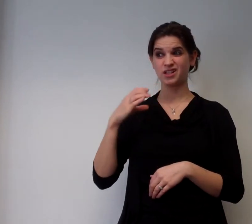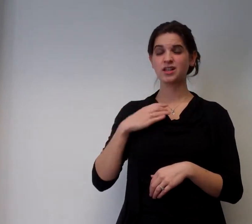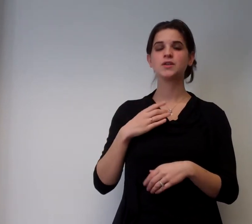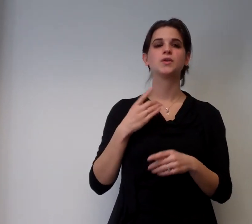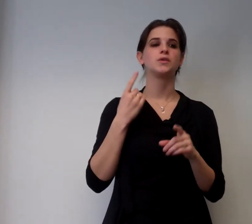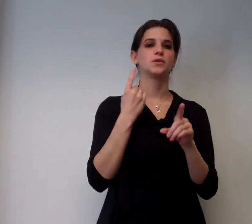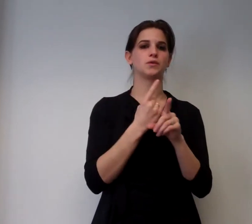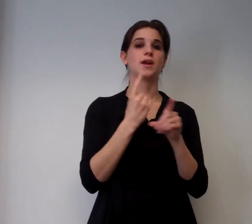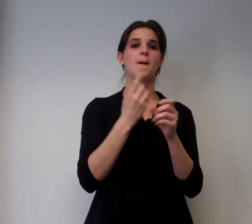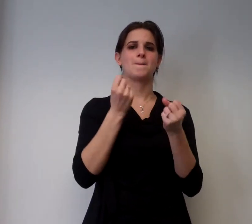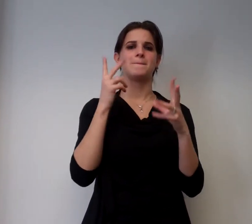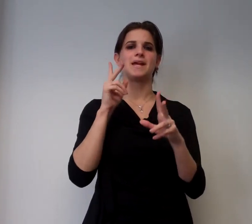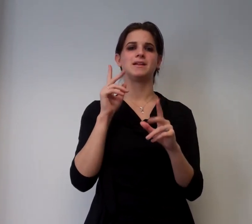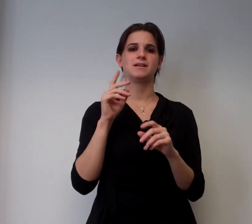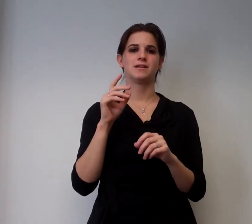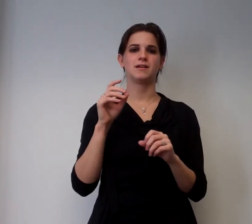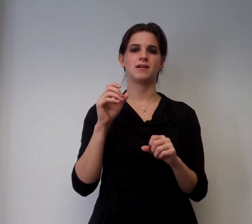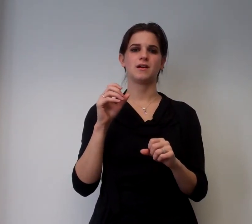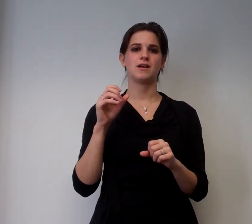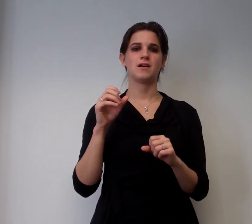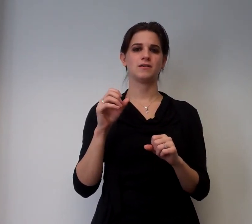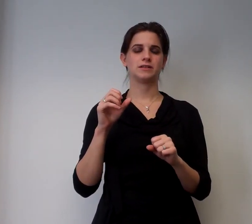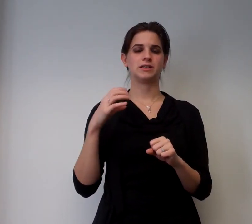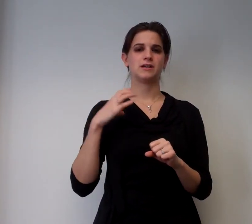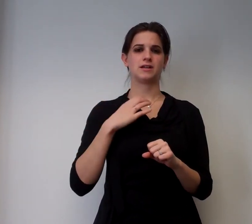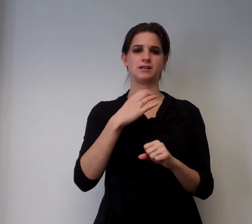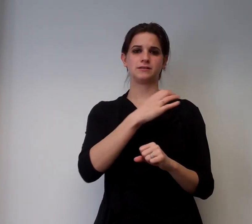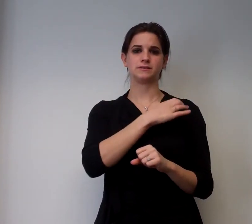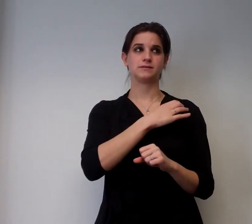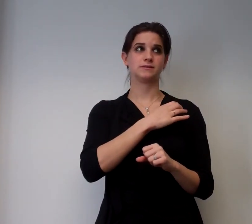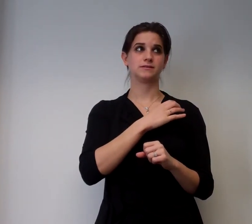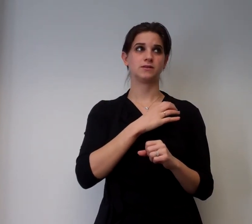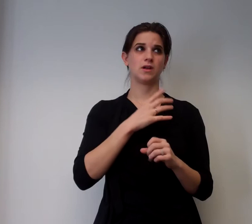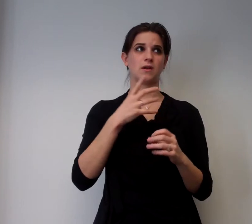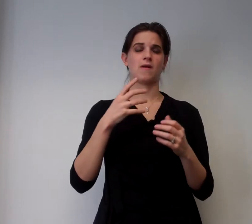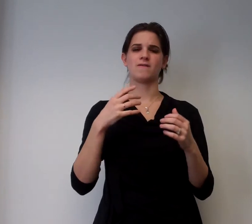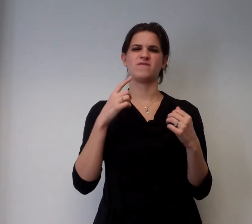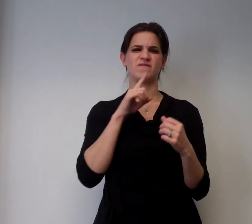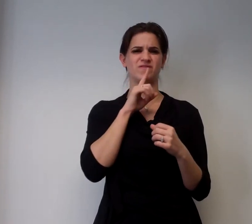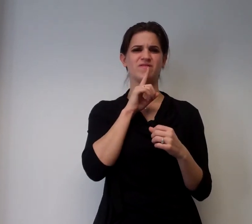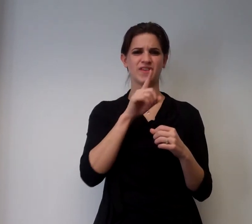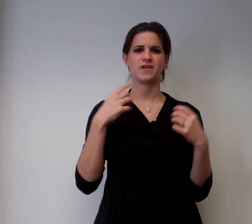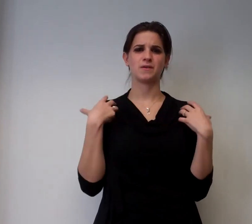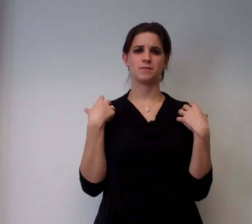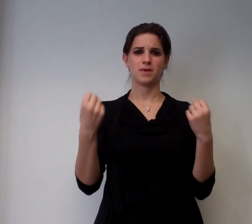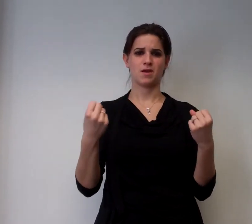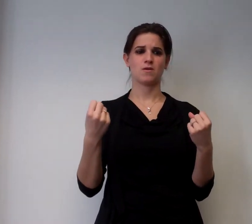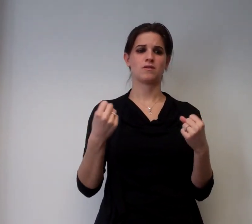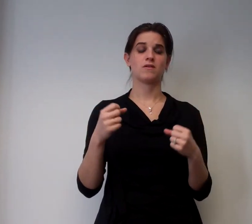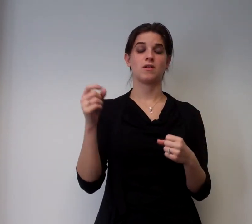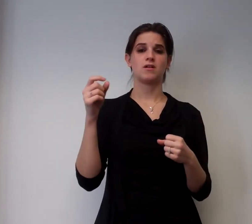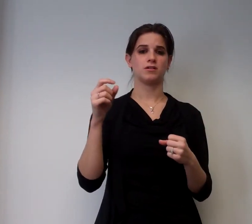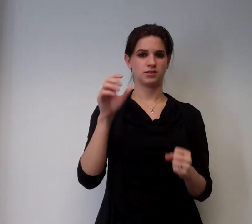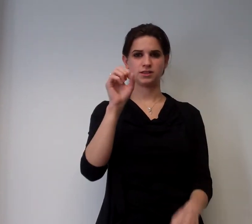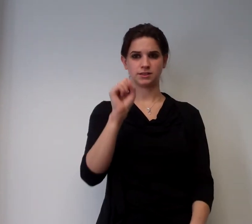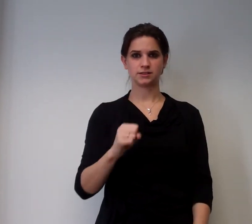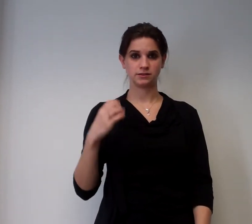very powerful men on committees and so forth in the House and in the Senate, those Southern House and Senate